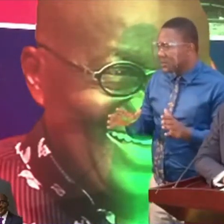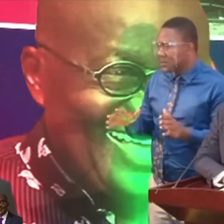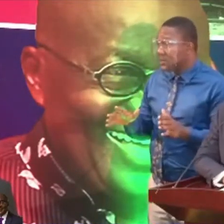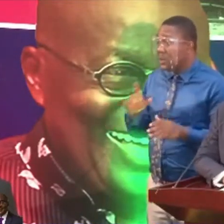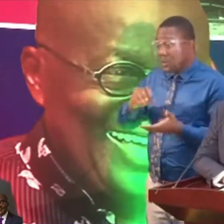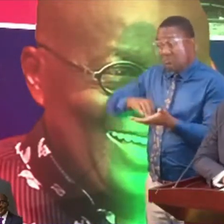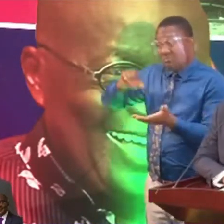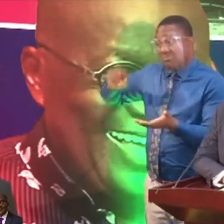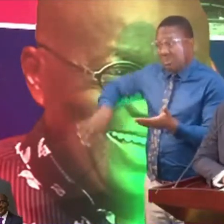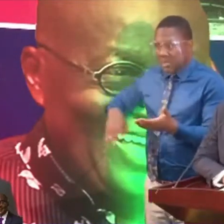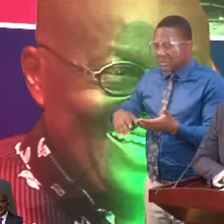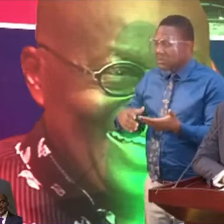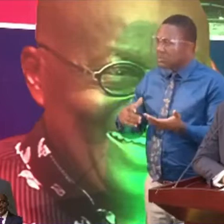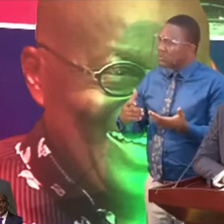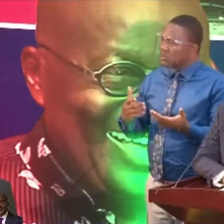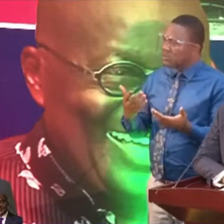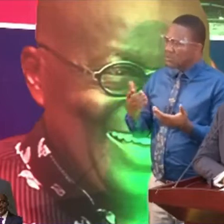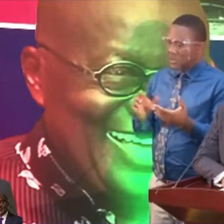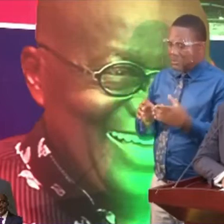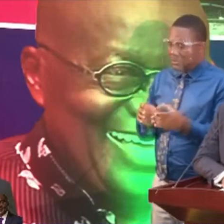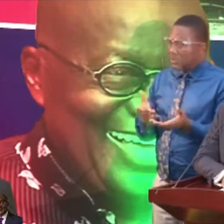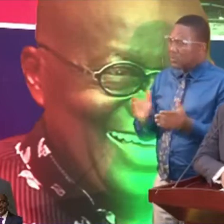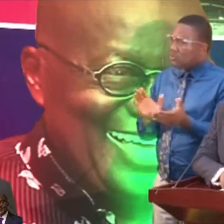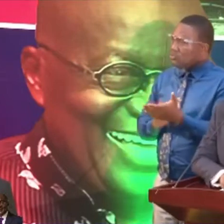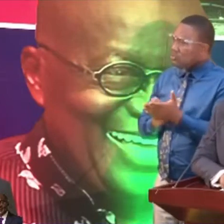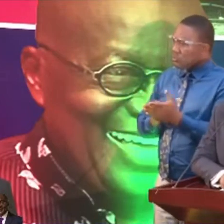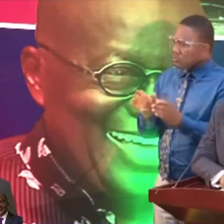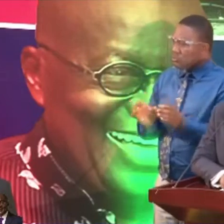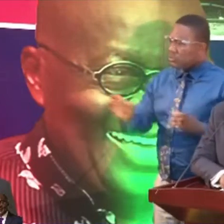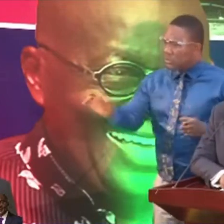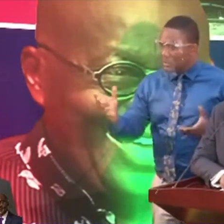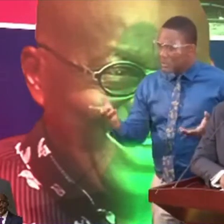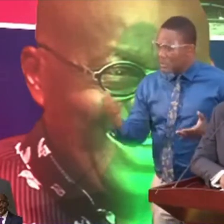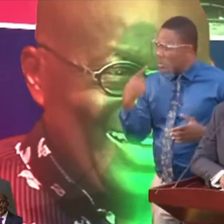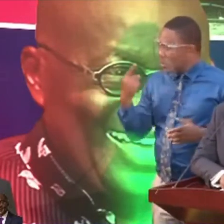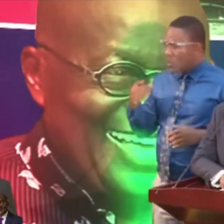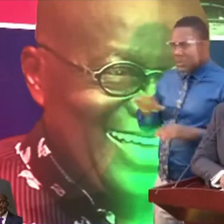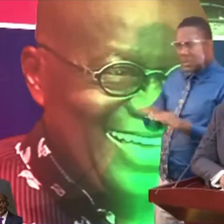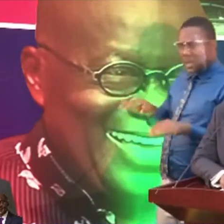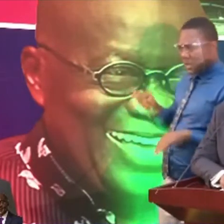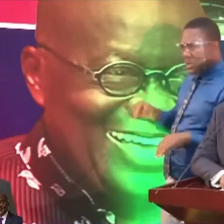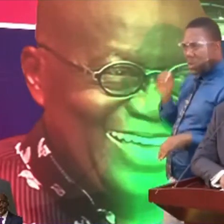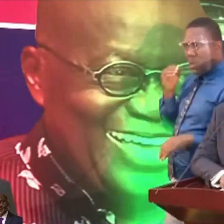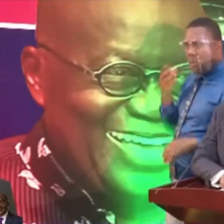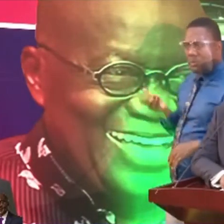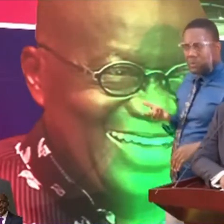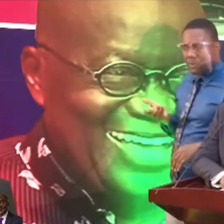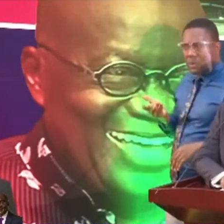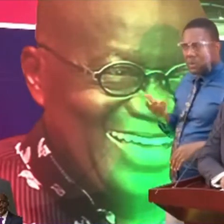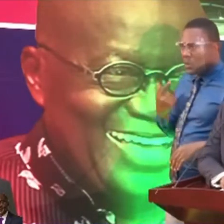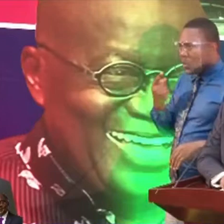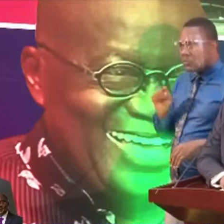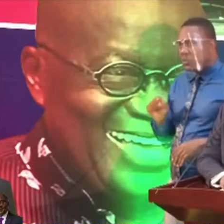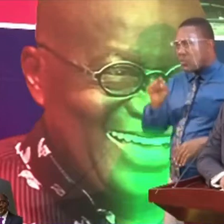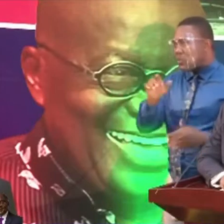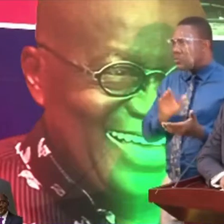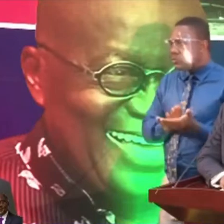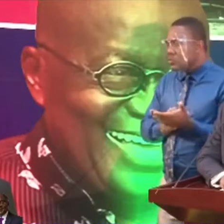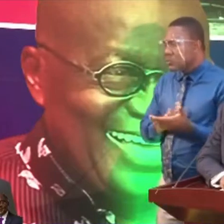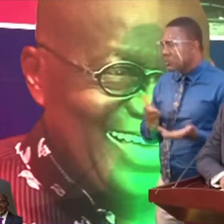track and I'm going to replace it with this. But if you abolish it, whose child should stay at home? And whose child should go to